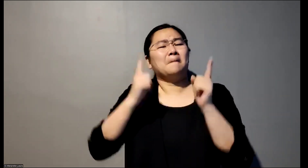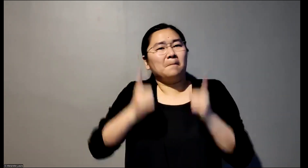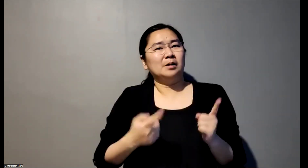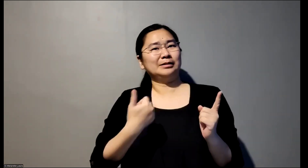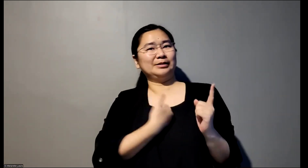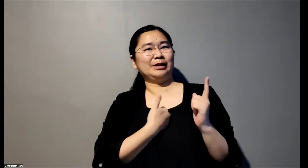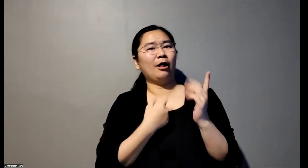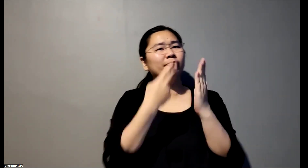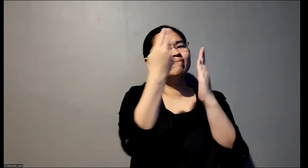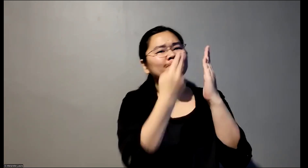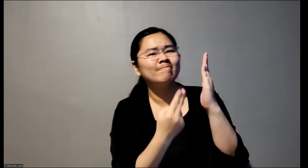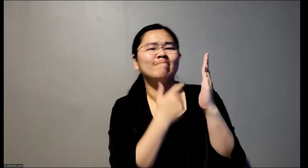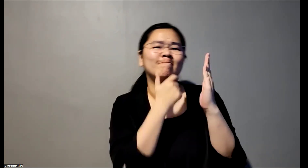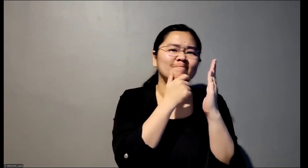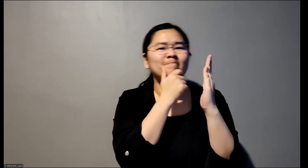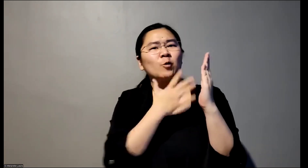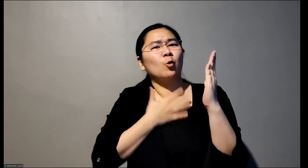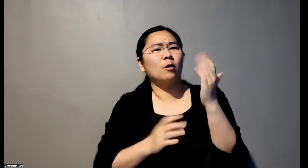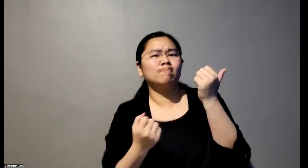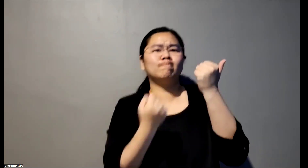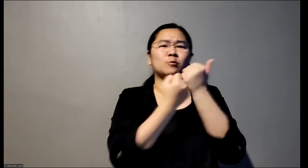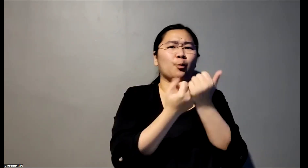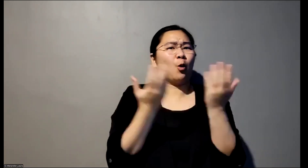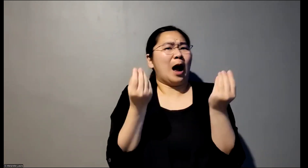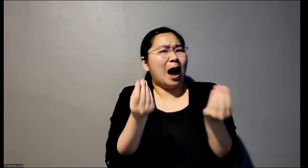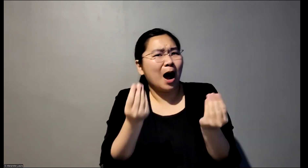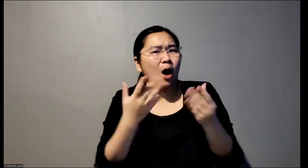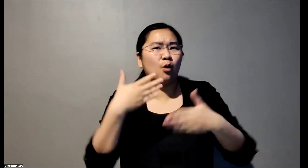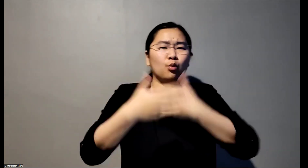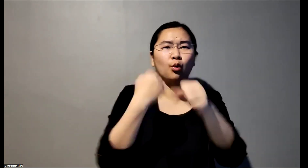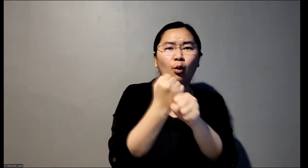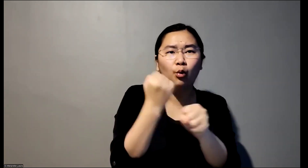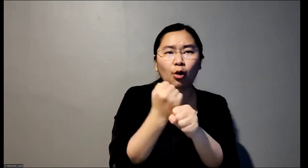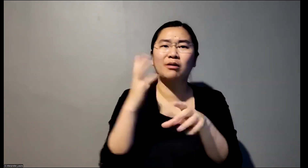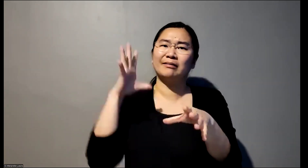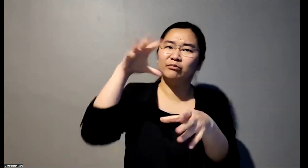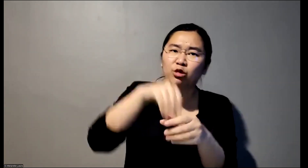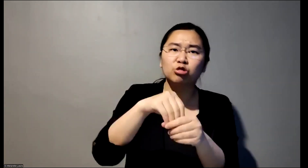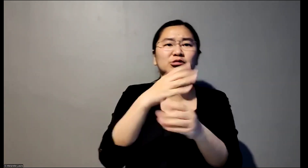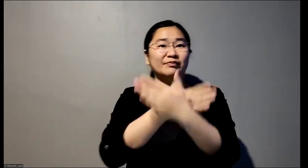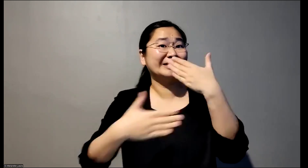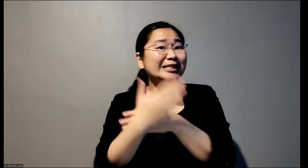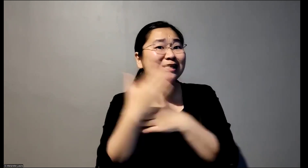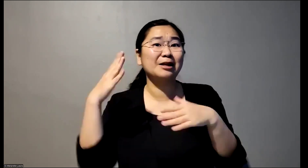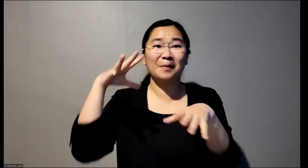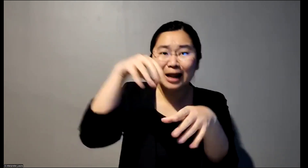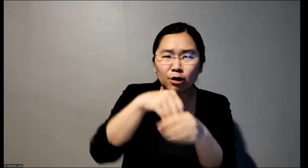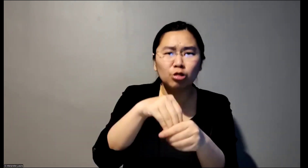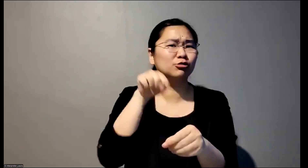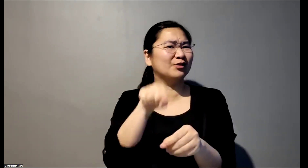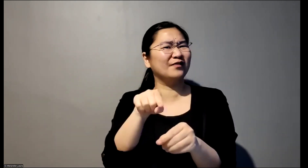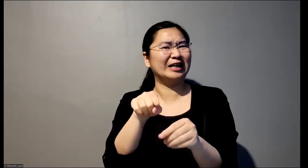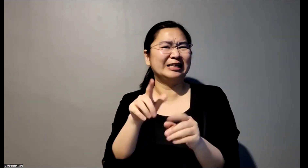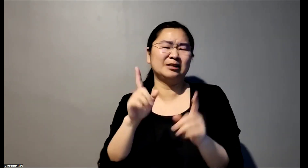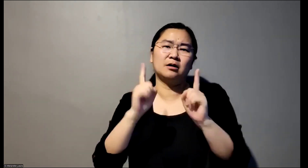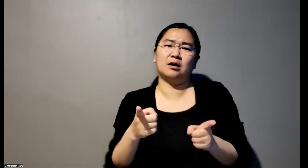to be done through OPDs and persons with disabilities, because they are the real experts when it comes to how to